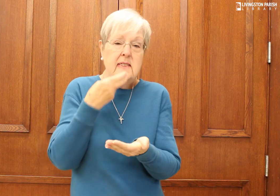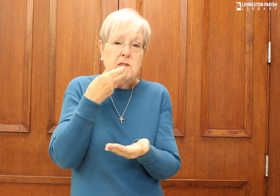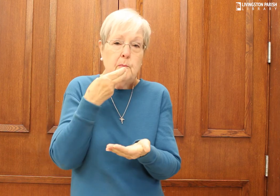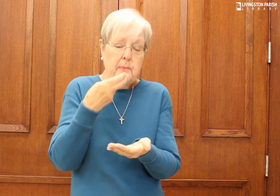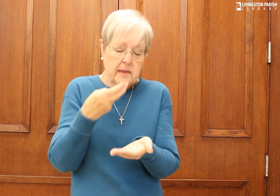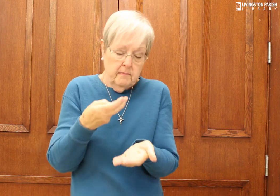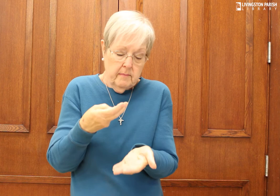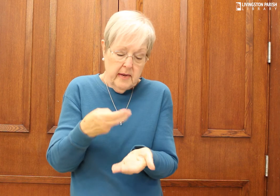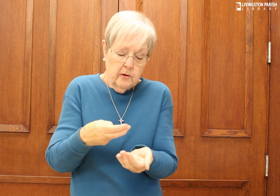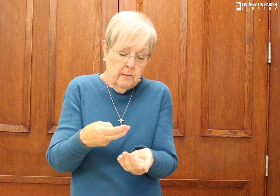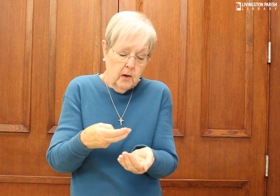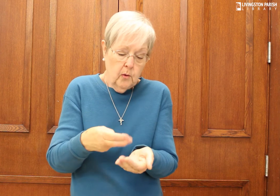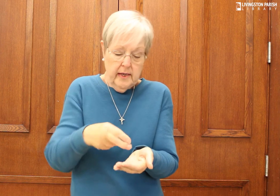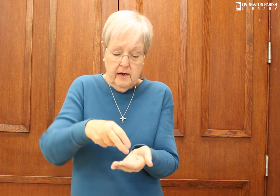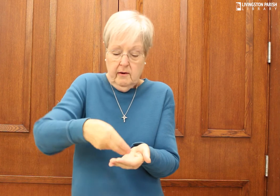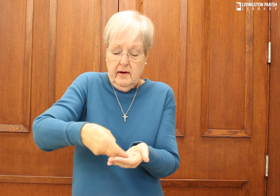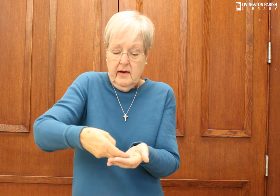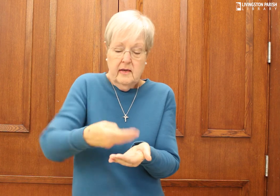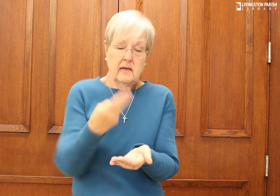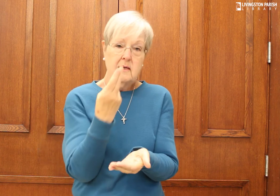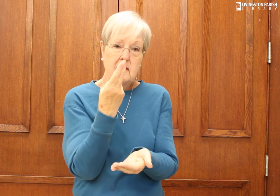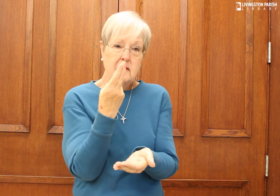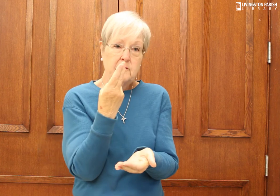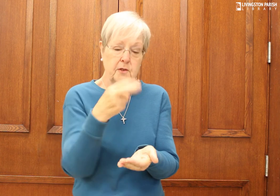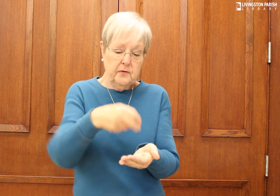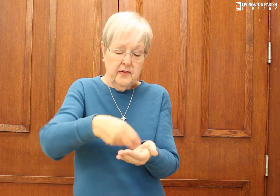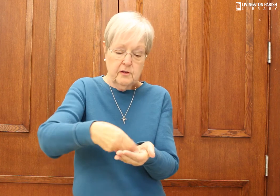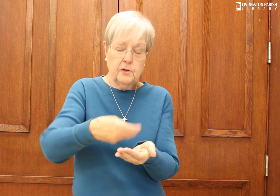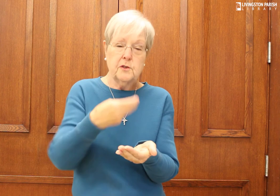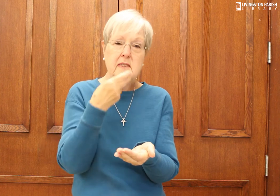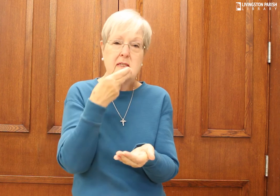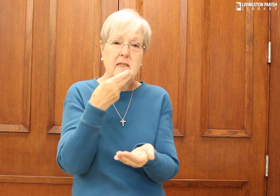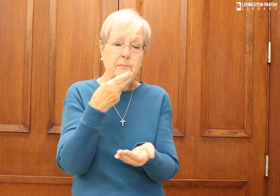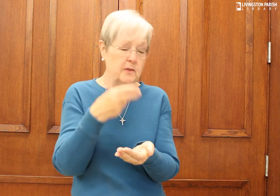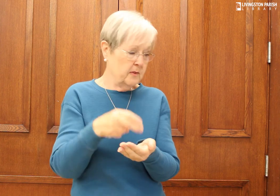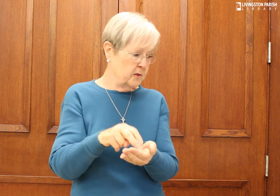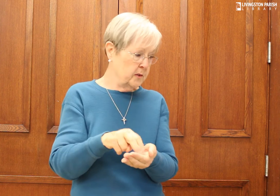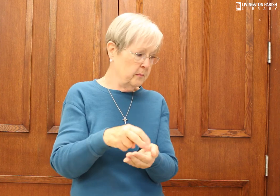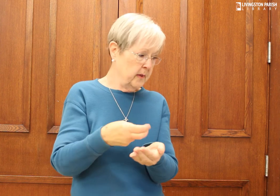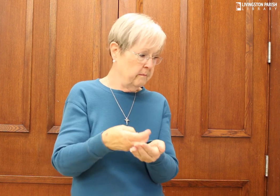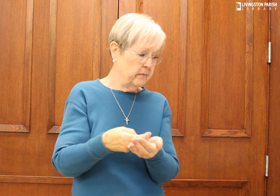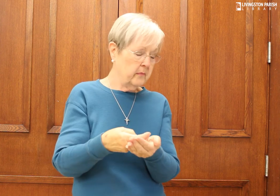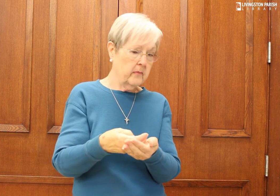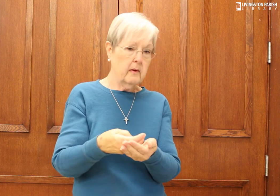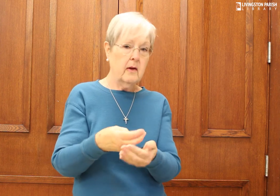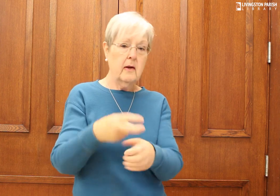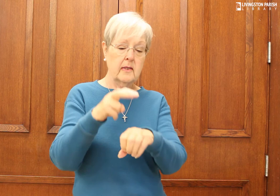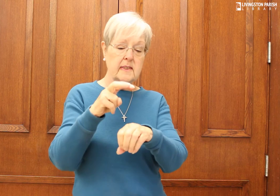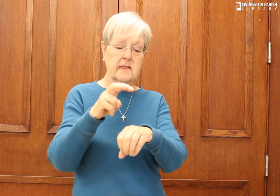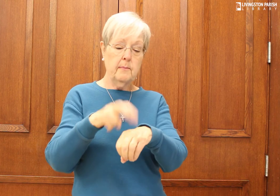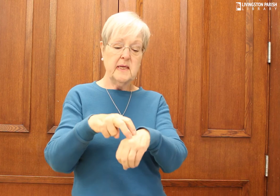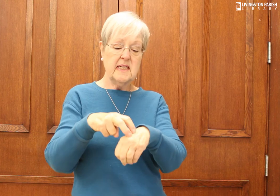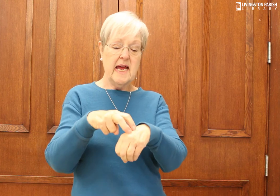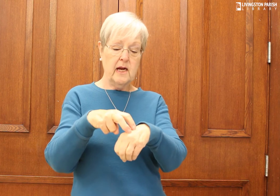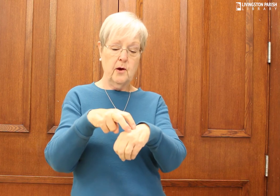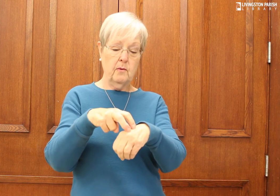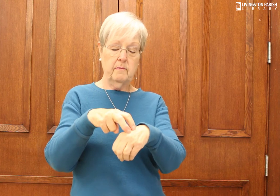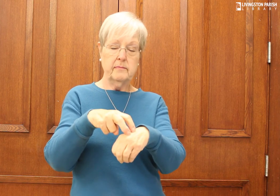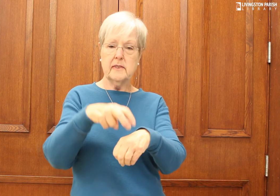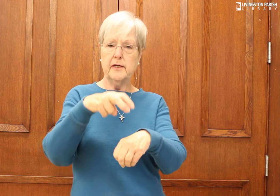soup. Make your bowl here. And your two fingers just dip you some soup. This is a potato. It's like you're